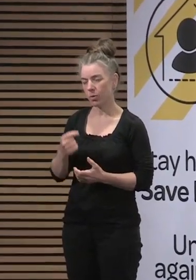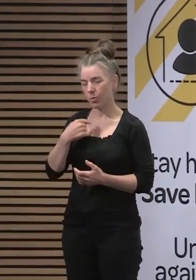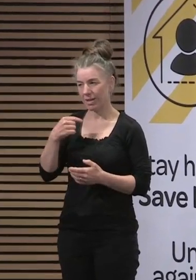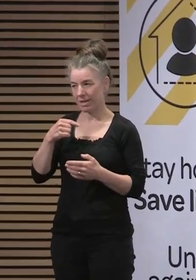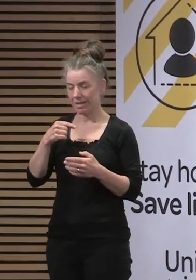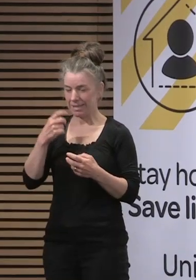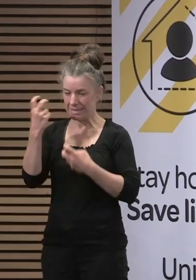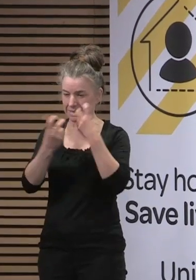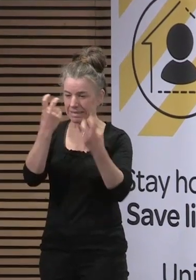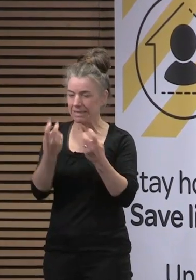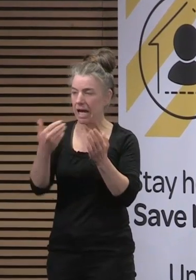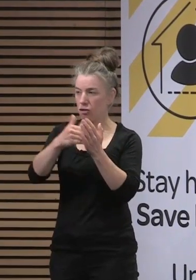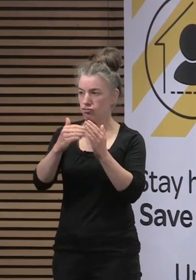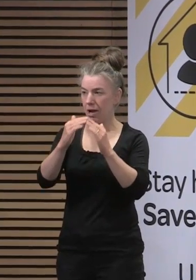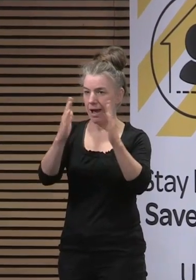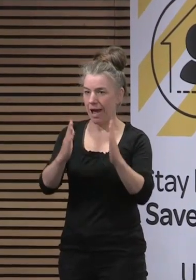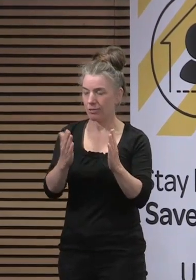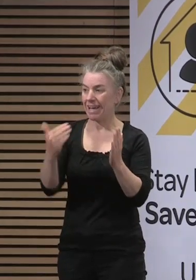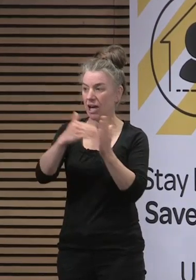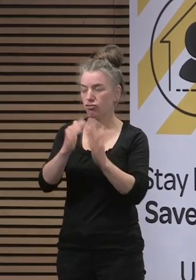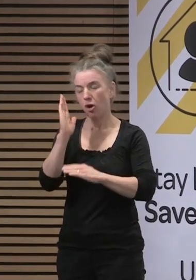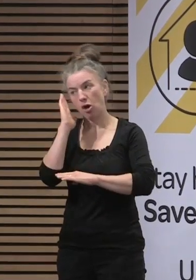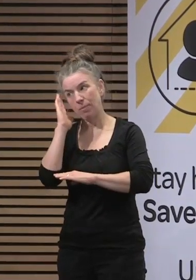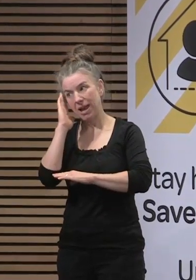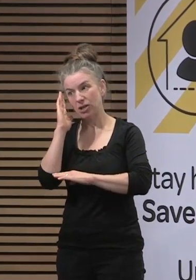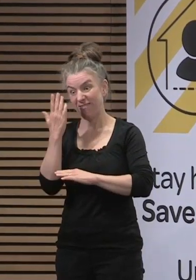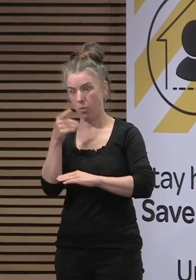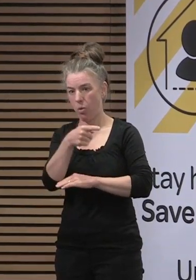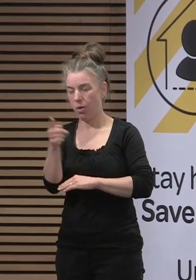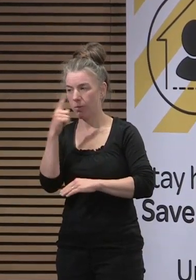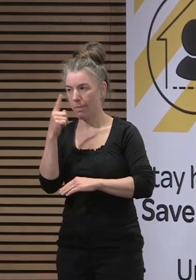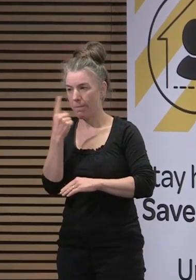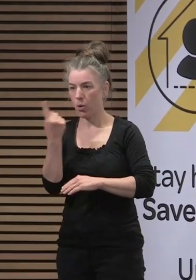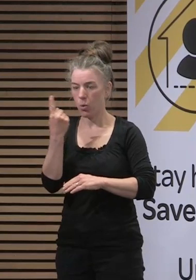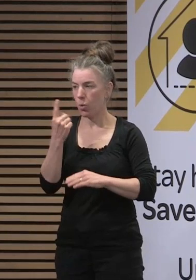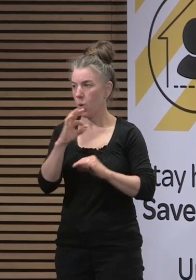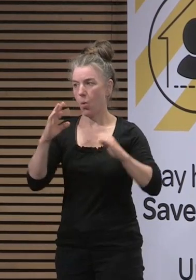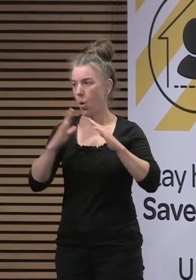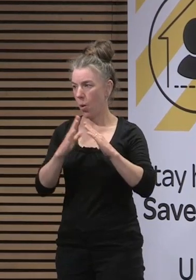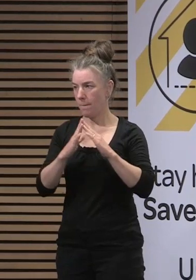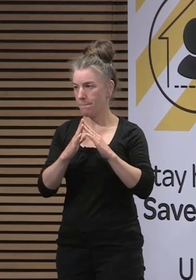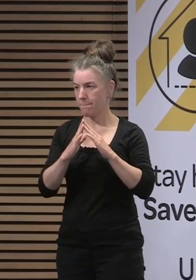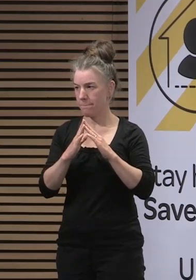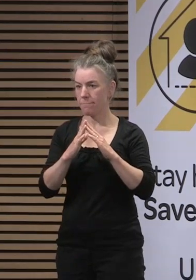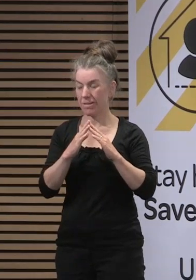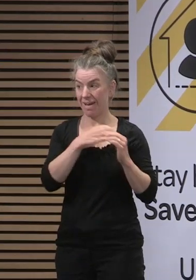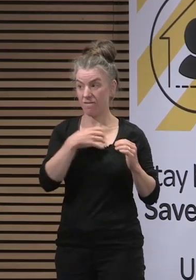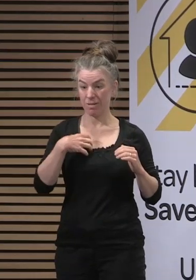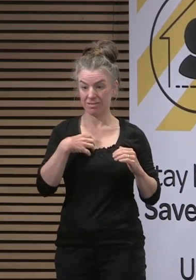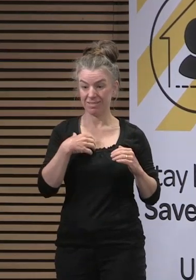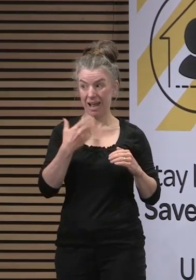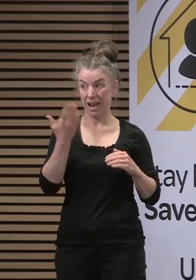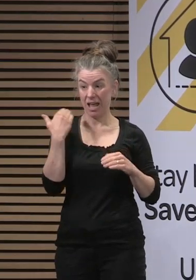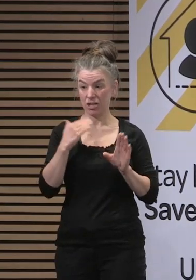additional provision of housing and units and accommodation for that group. MHUD have done that last week. They had several